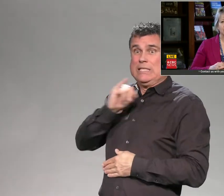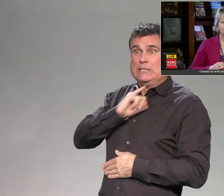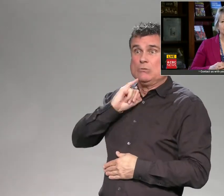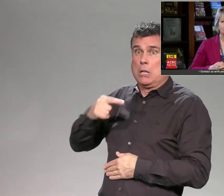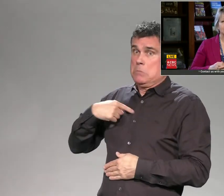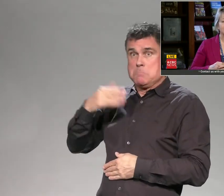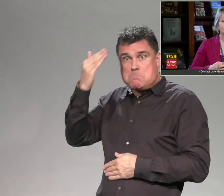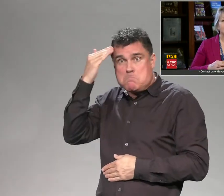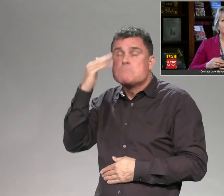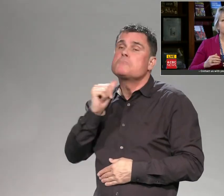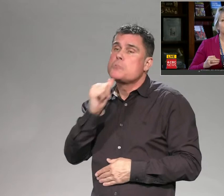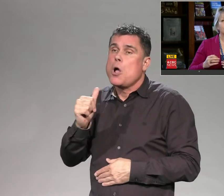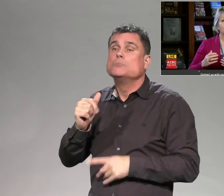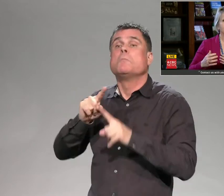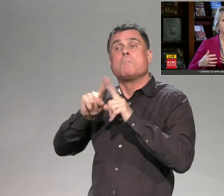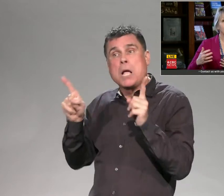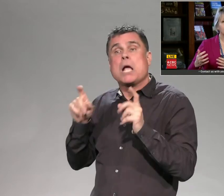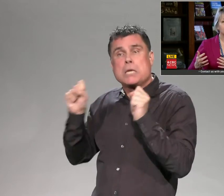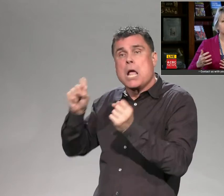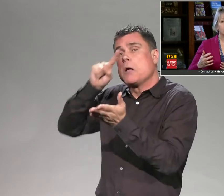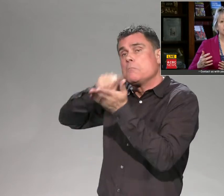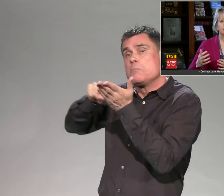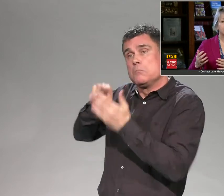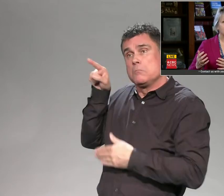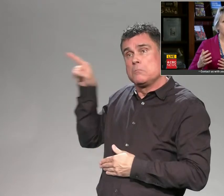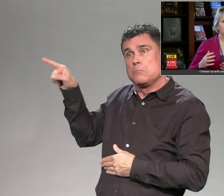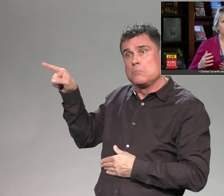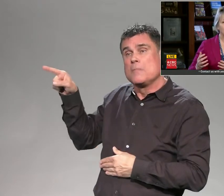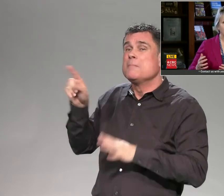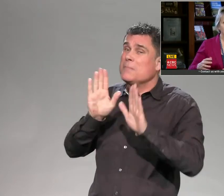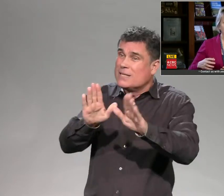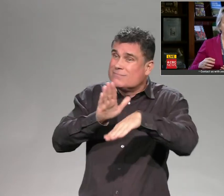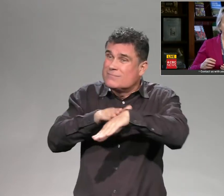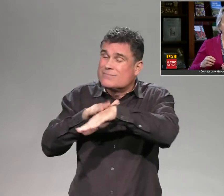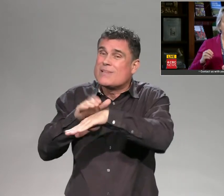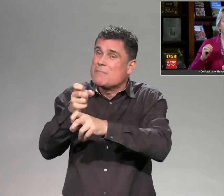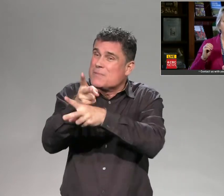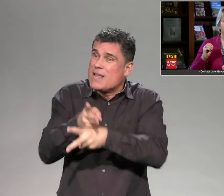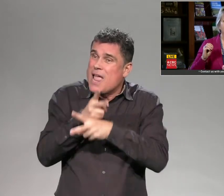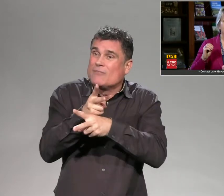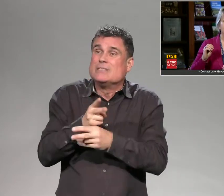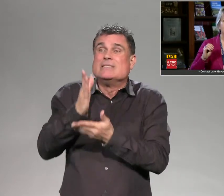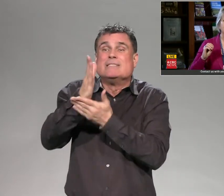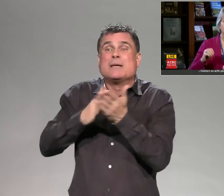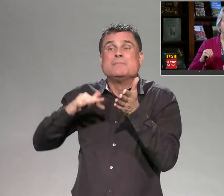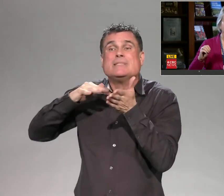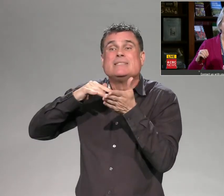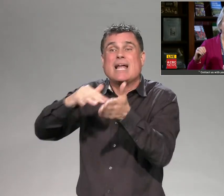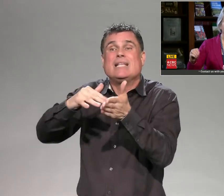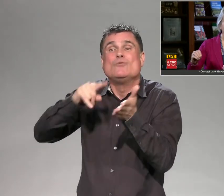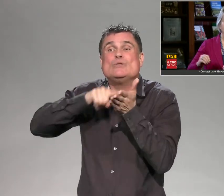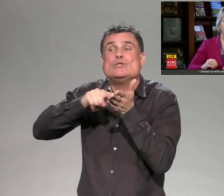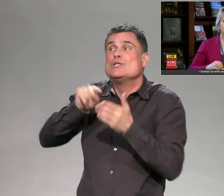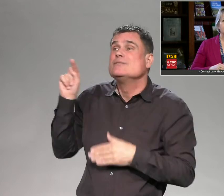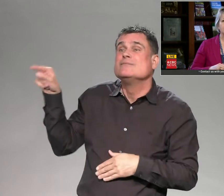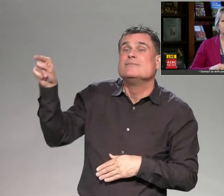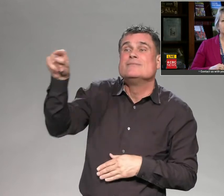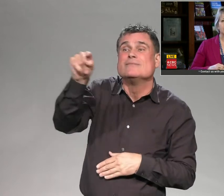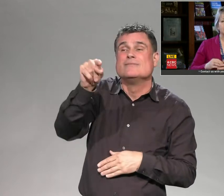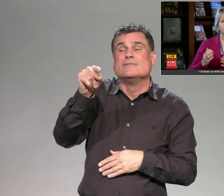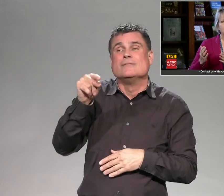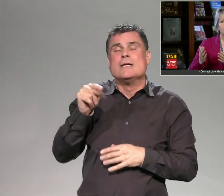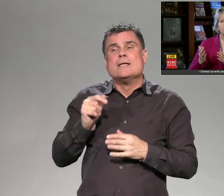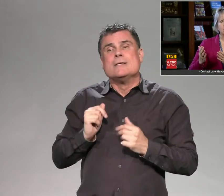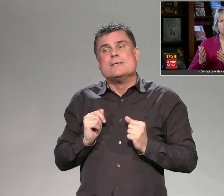of these studies are what we call ecological studies, and they may not actually be individually